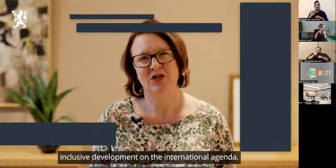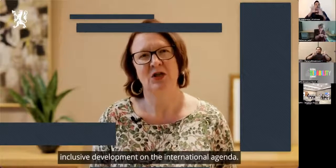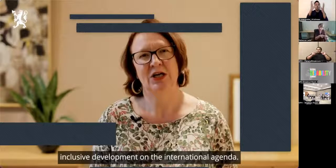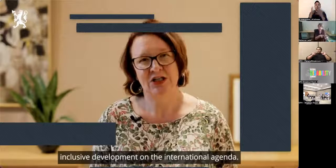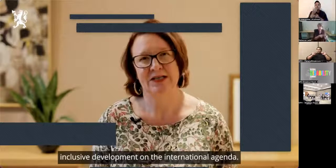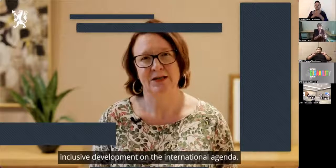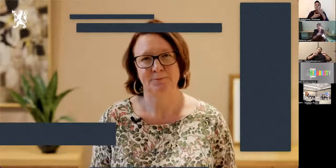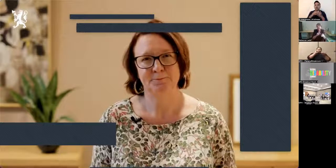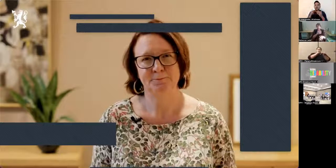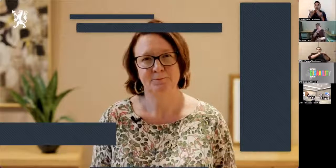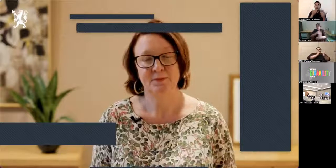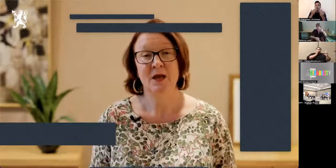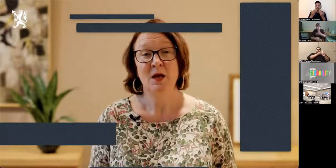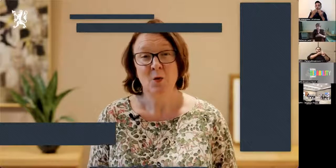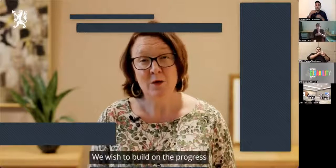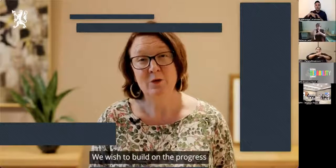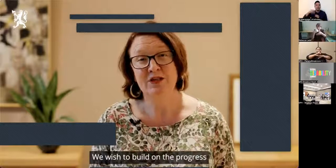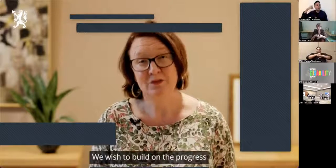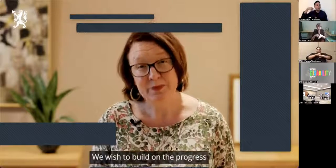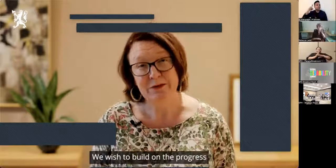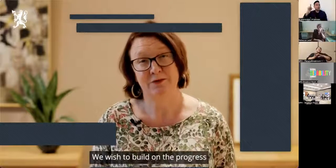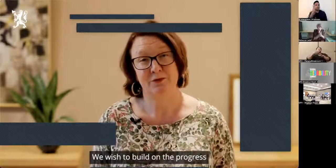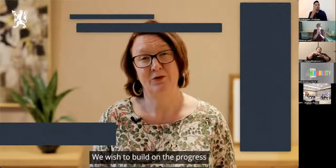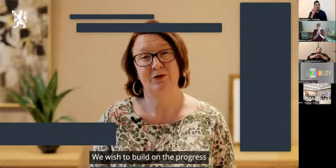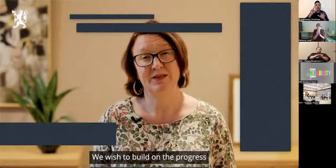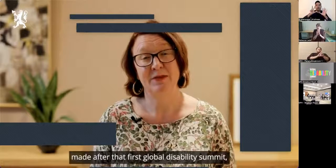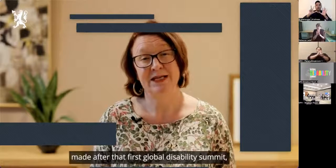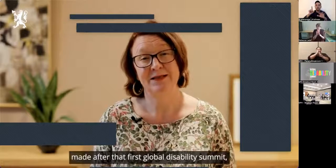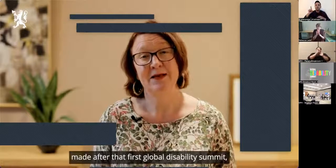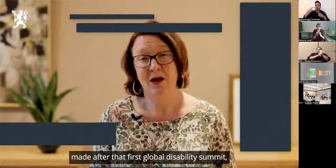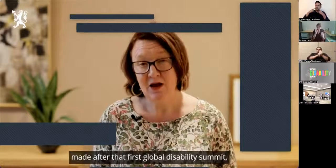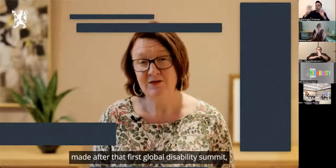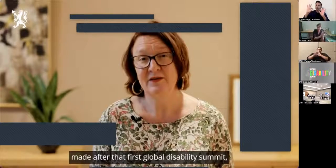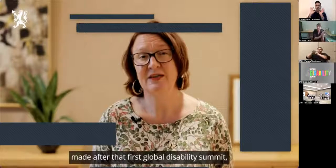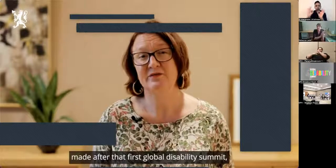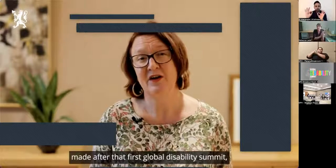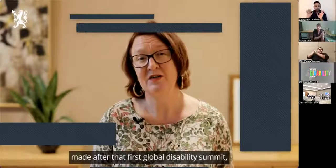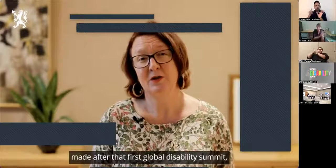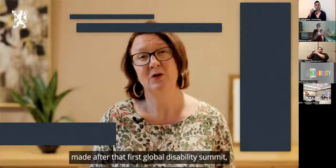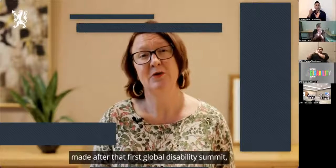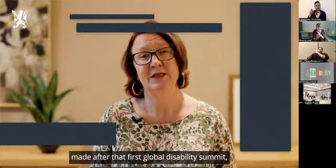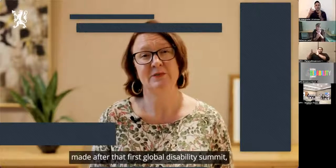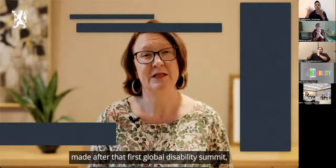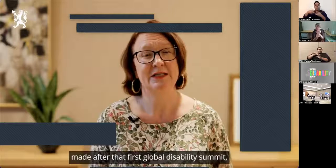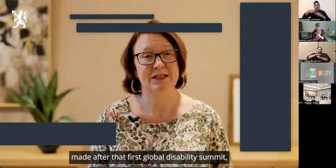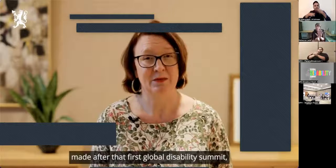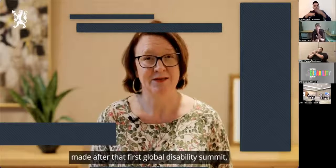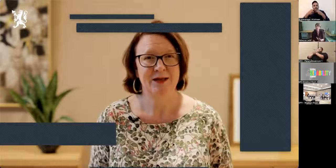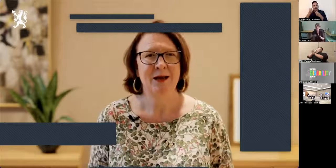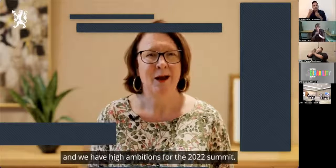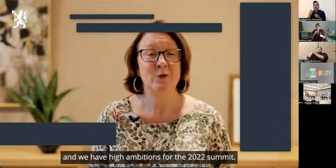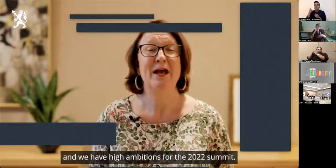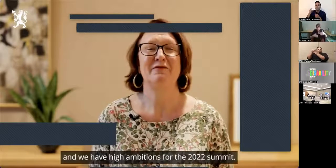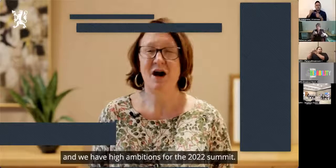international agenda. We wish to build on the progress made after that first Global Disability